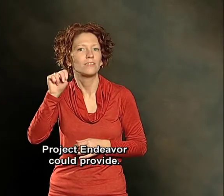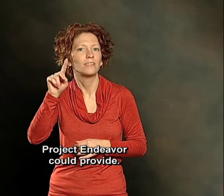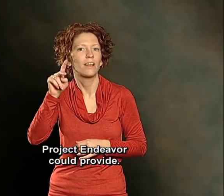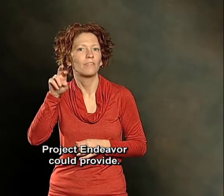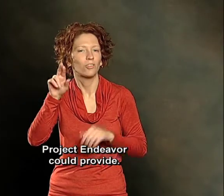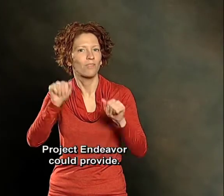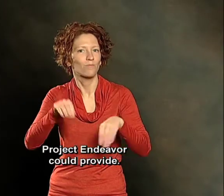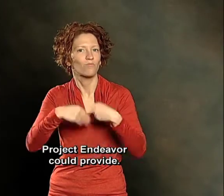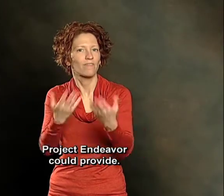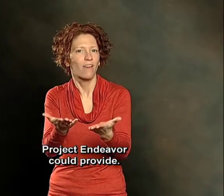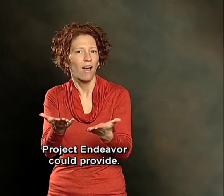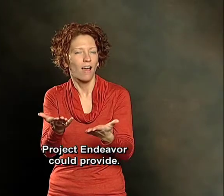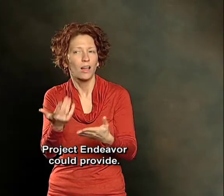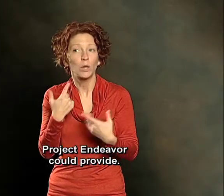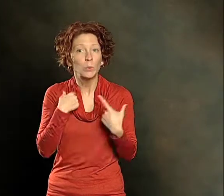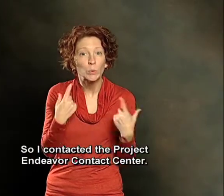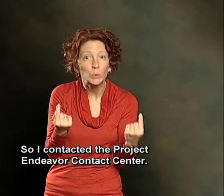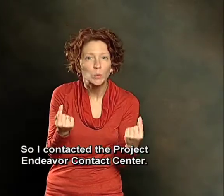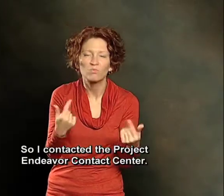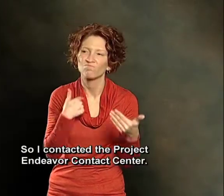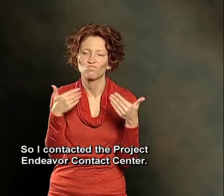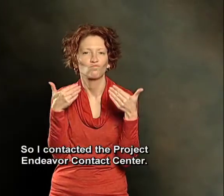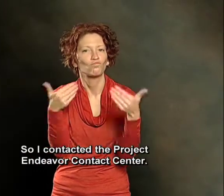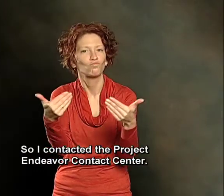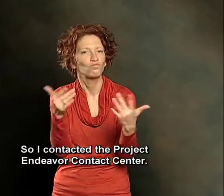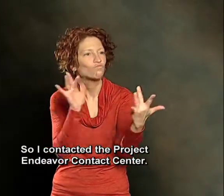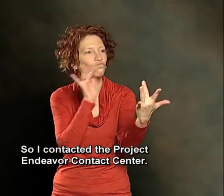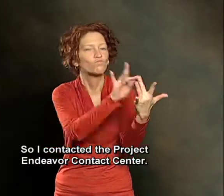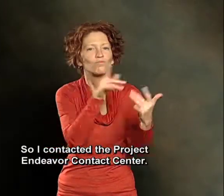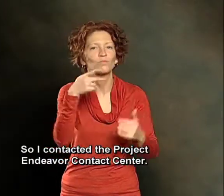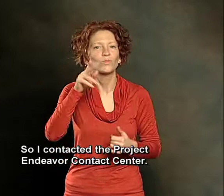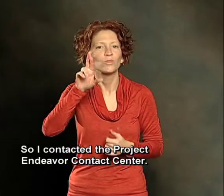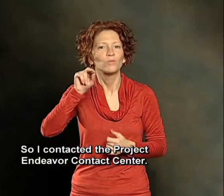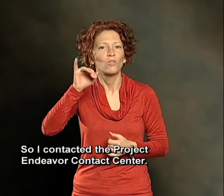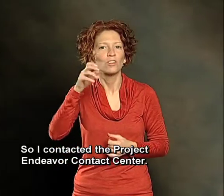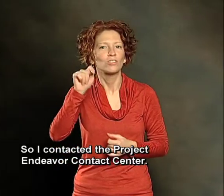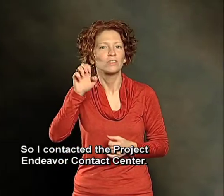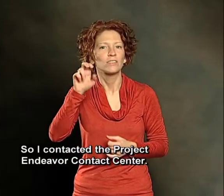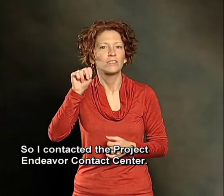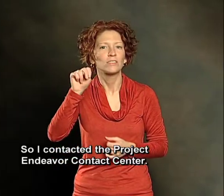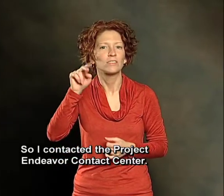provide. So I contacted the Project Endeavor Contact Center.